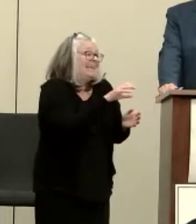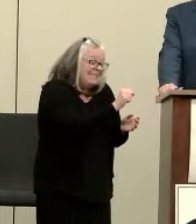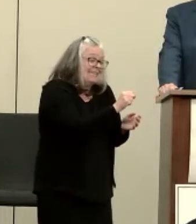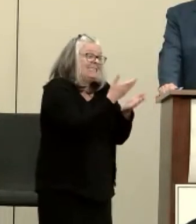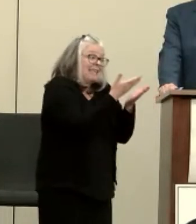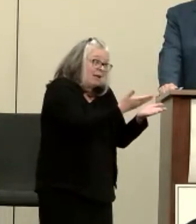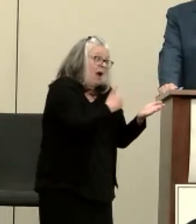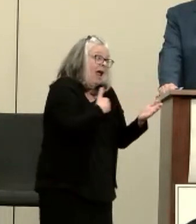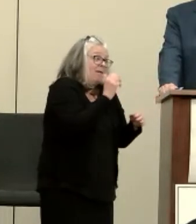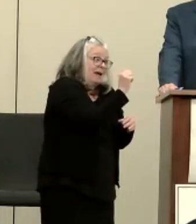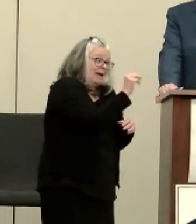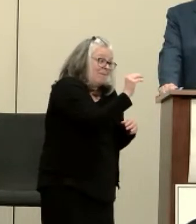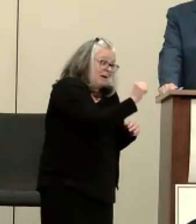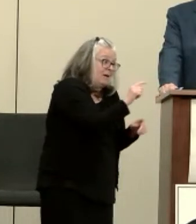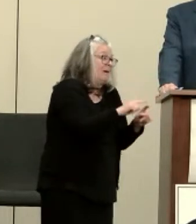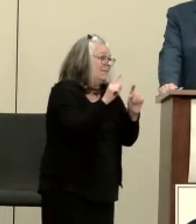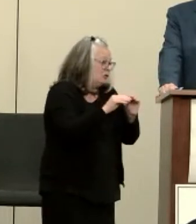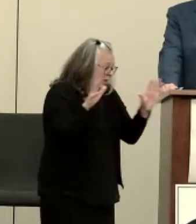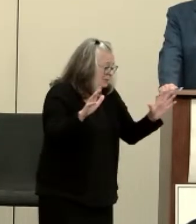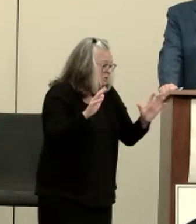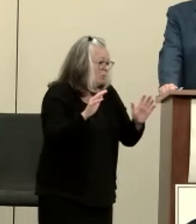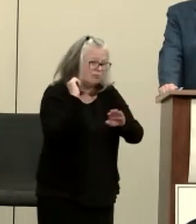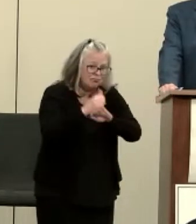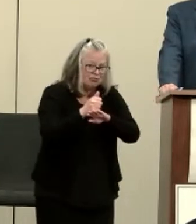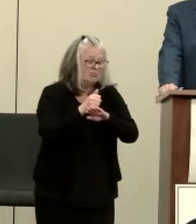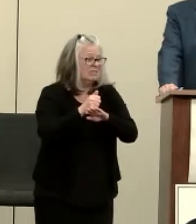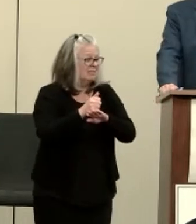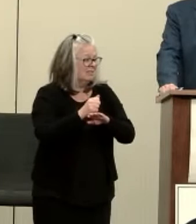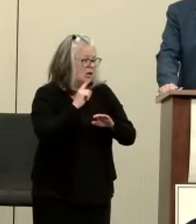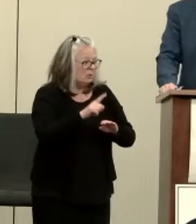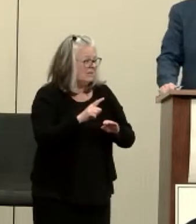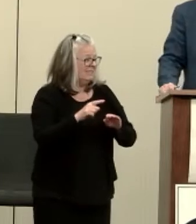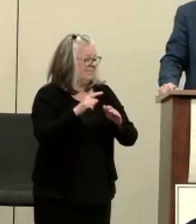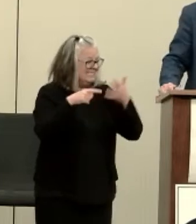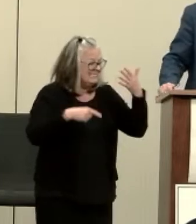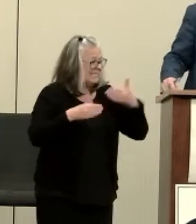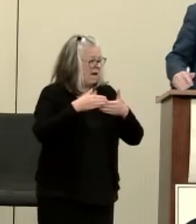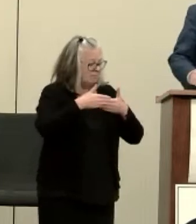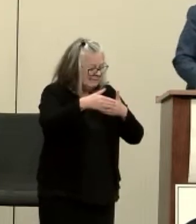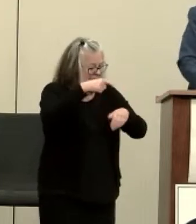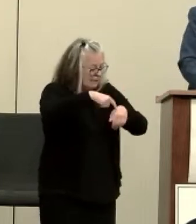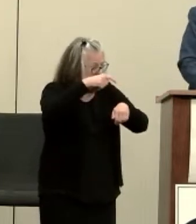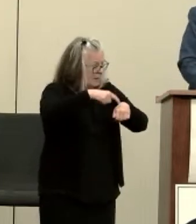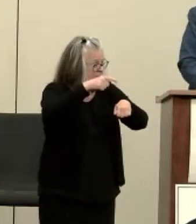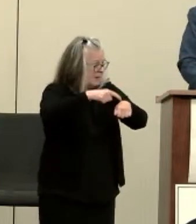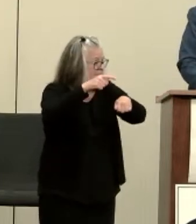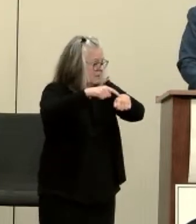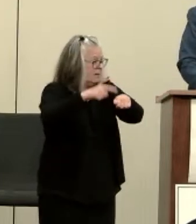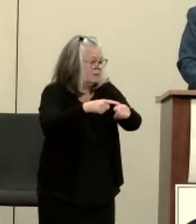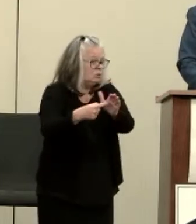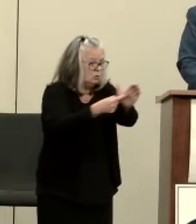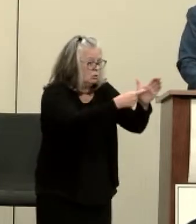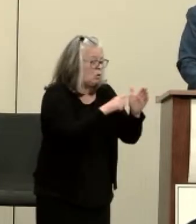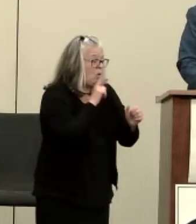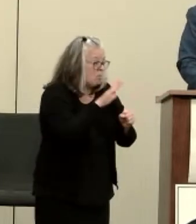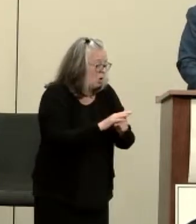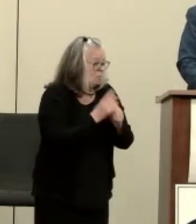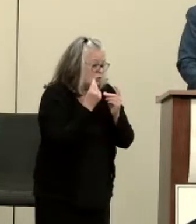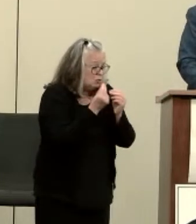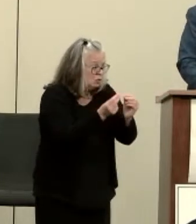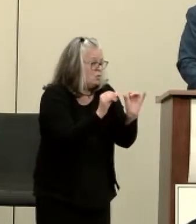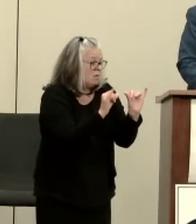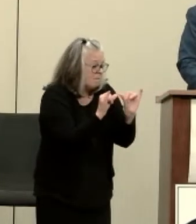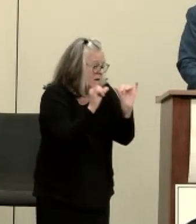transparent implementation process against a public timeline so that we can see, we have something to